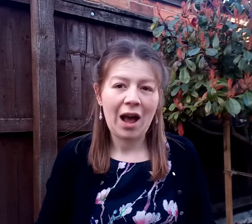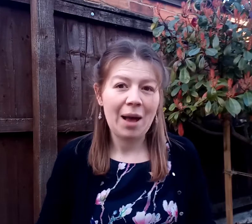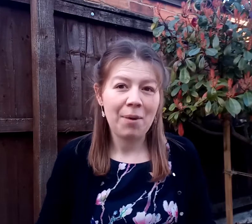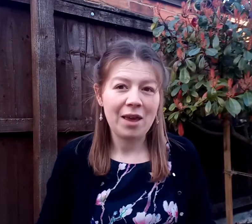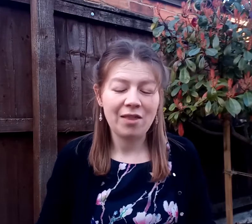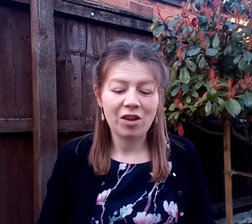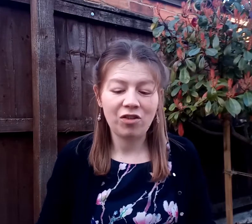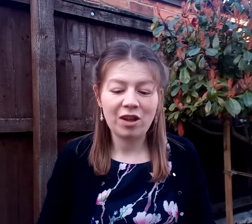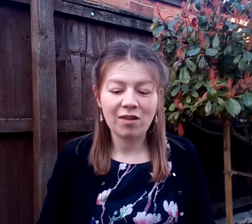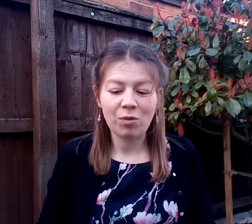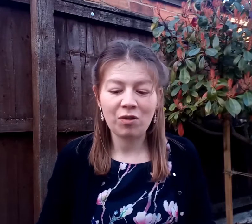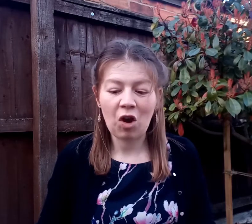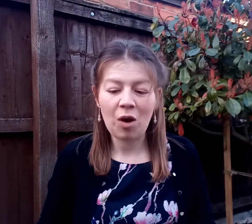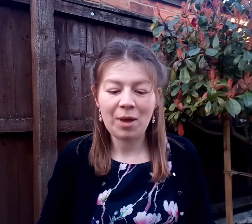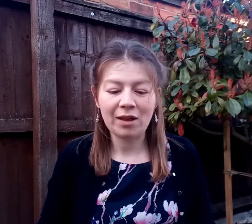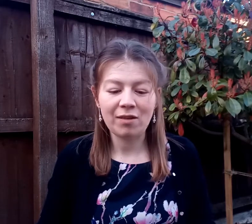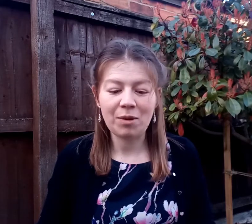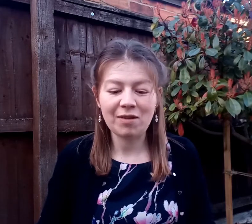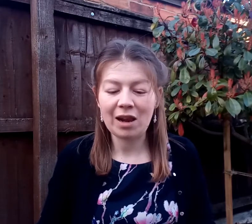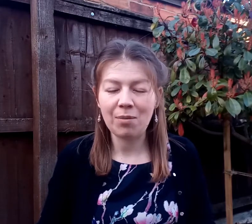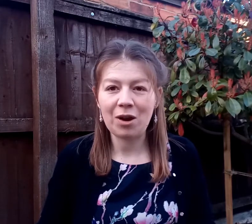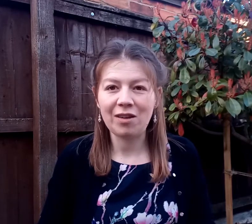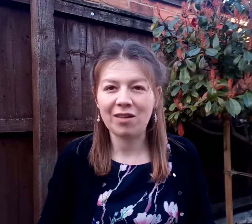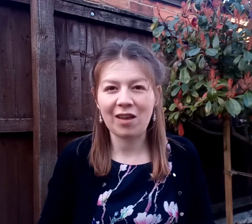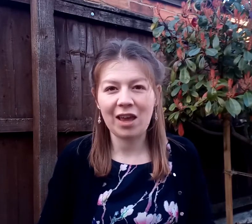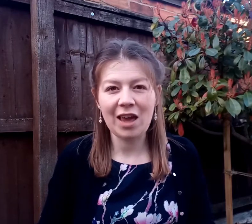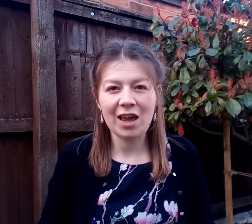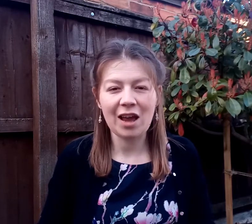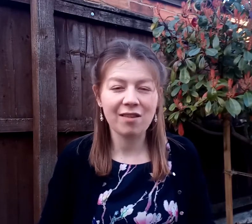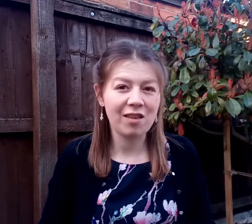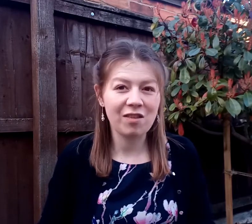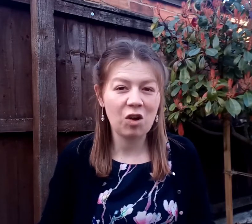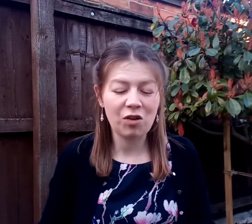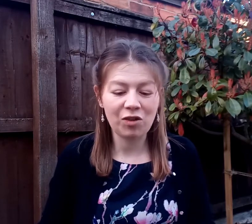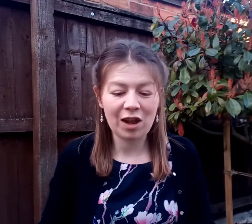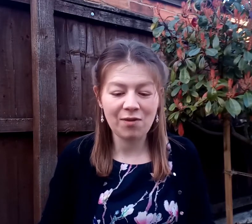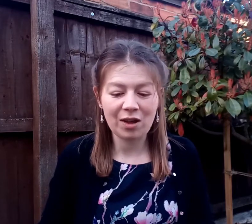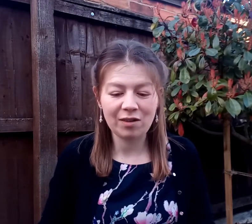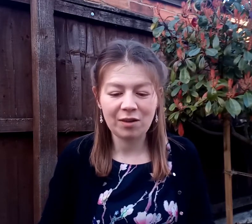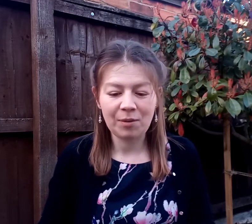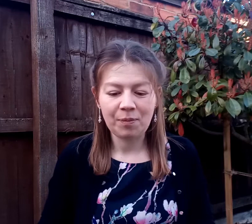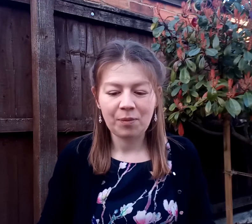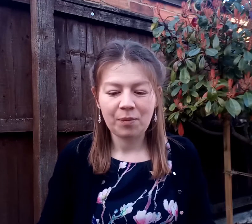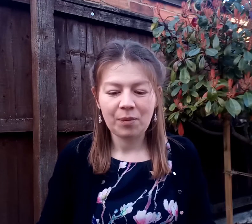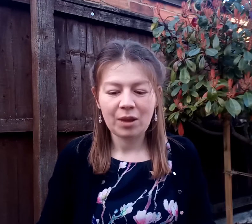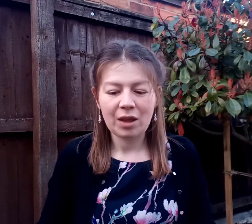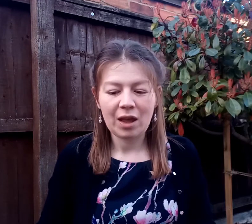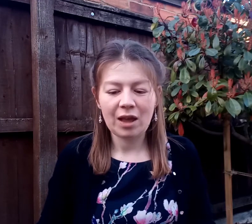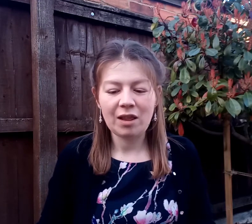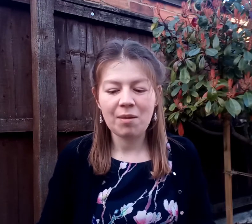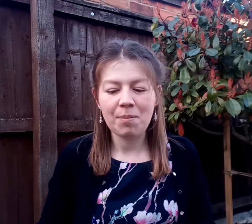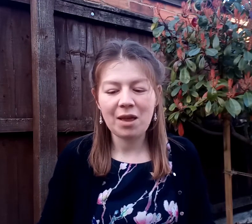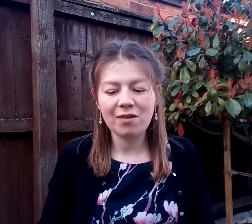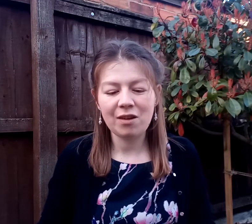happy that Jesus was coming to be celebrated as a king, as the son of David. And in the midst of